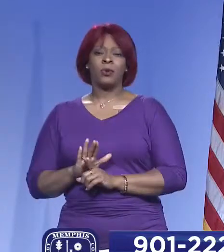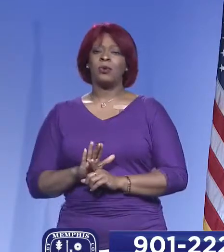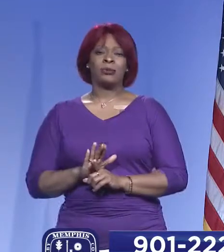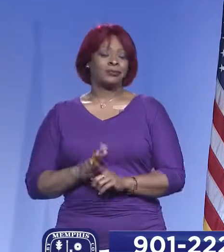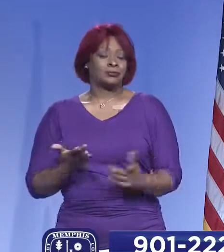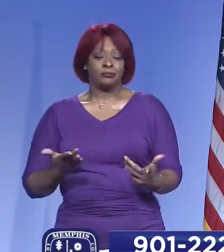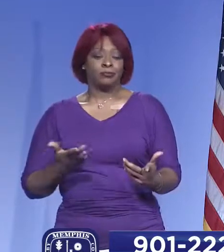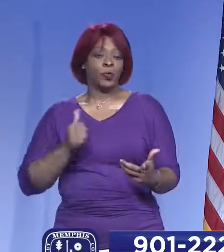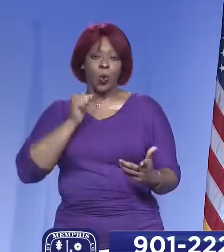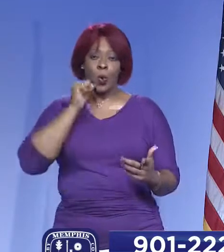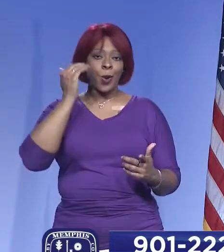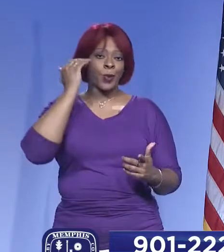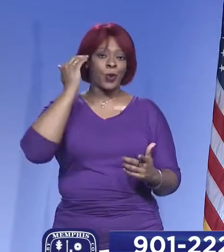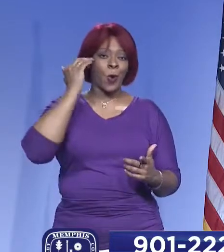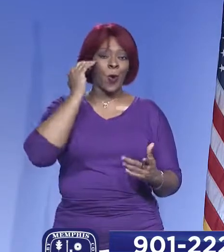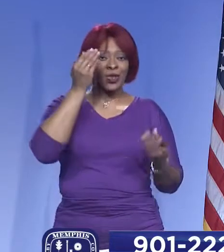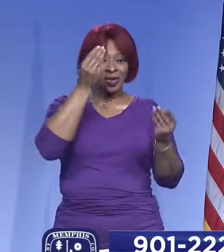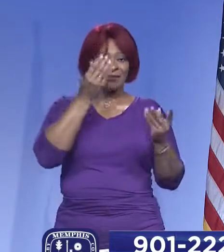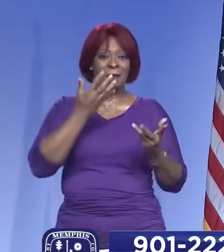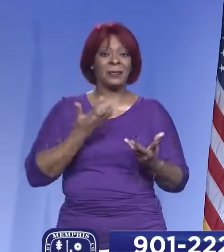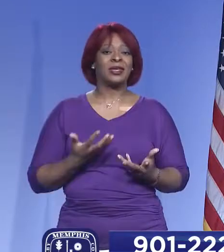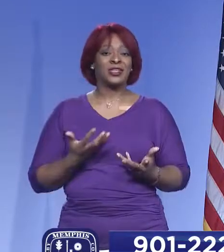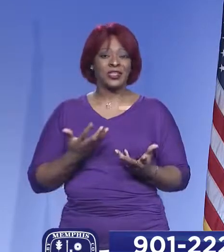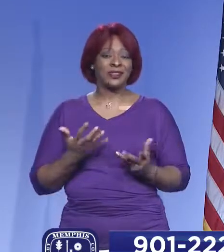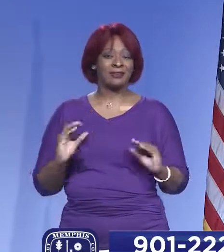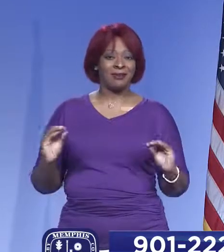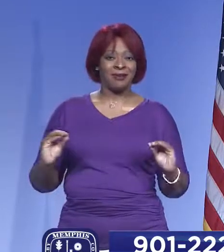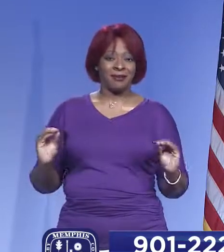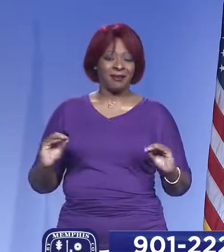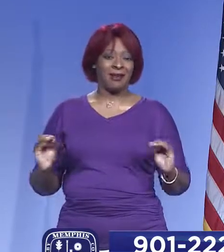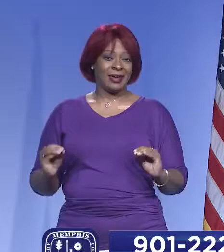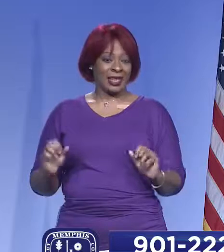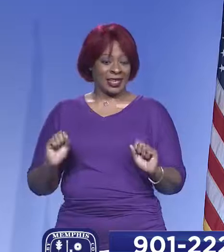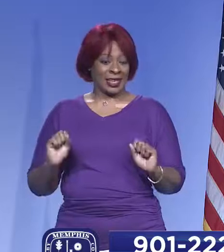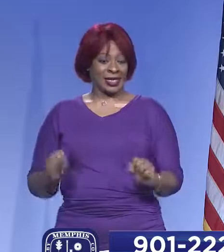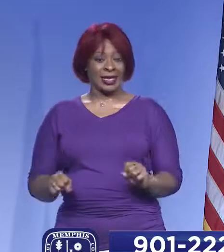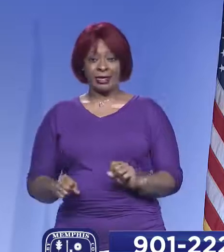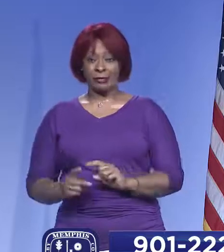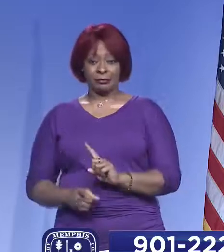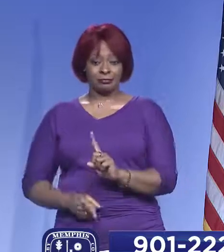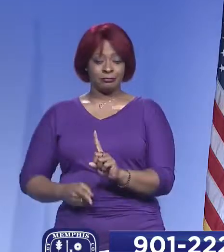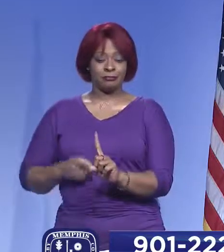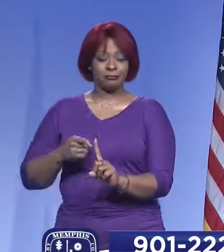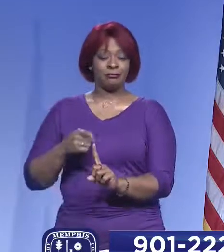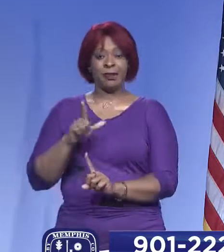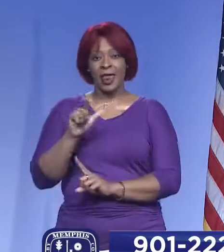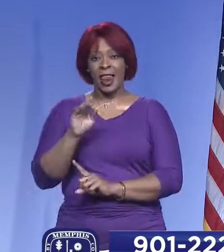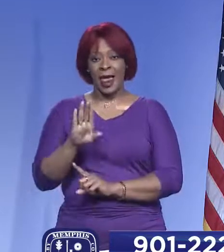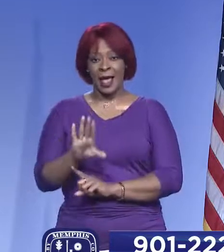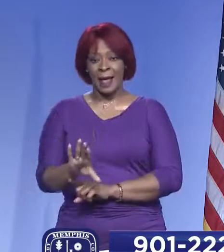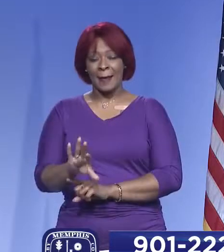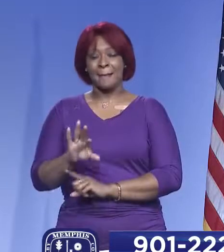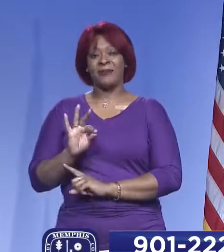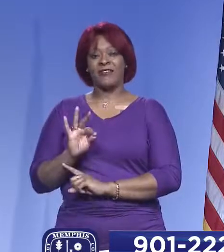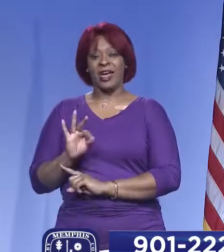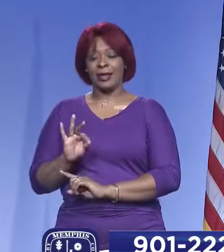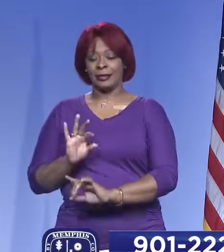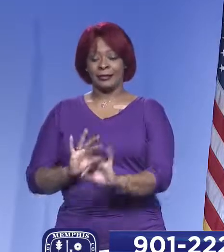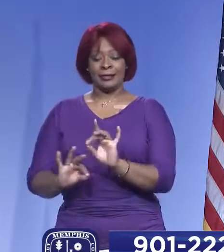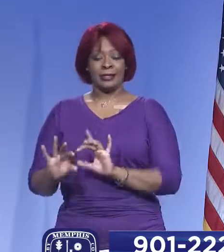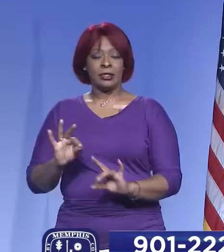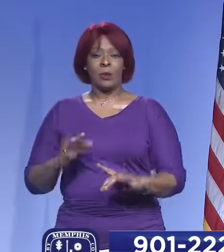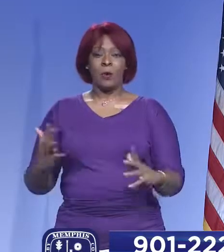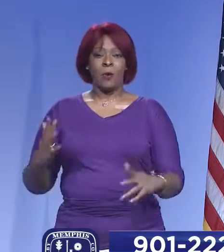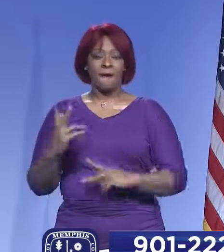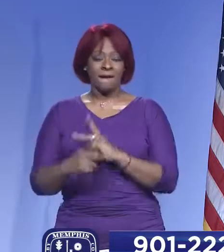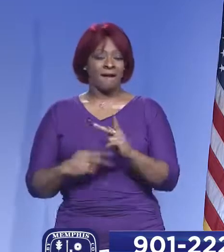wouldn't have the stream of information coming in that can go to the laboratories to be sequenced to tell us what